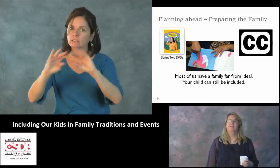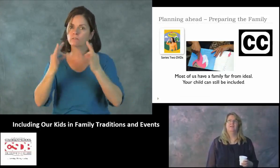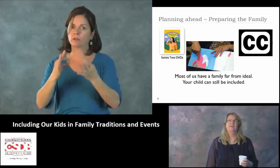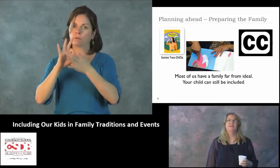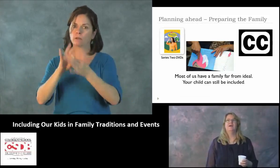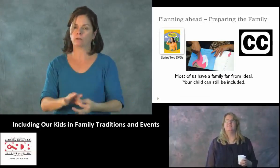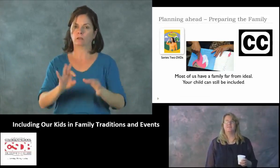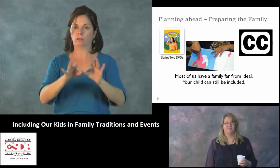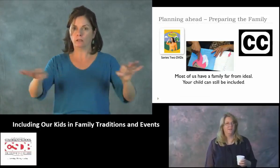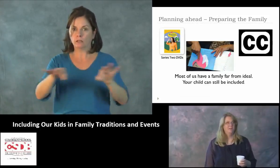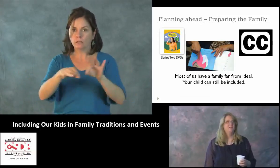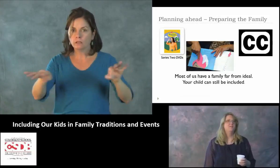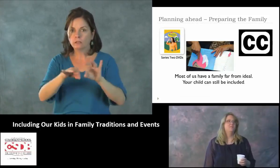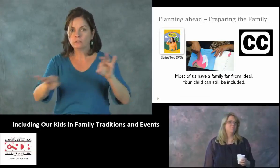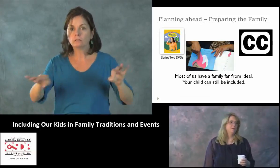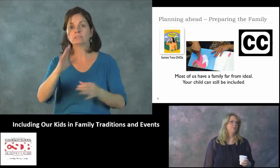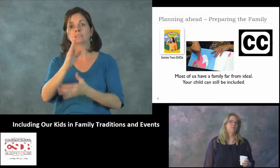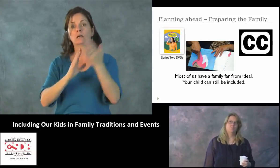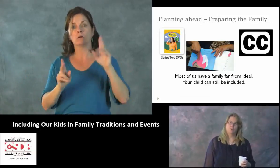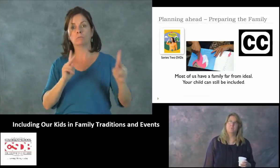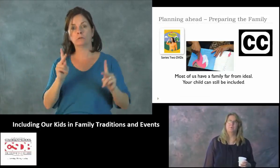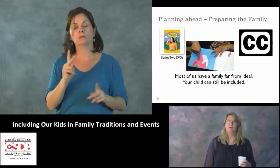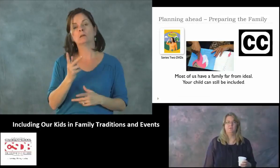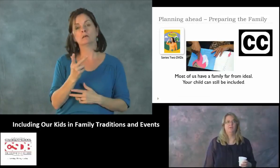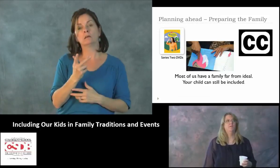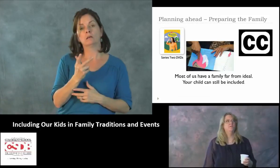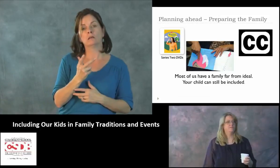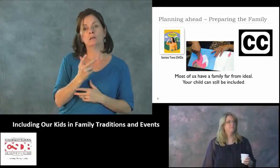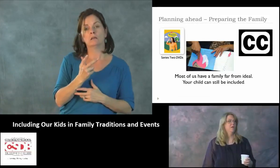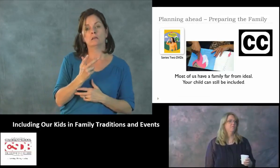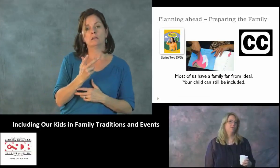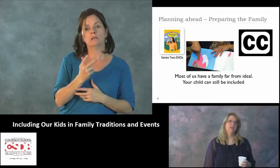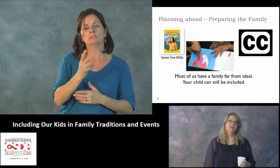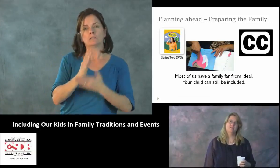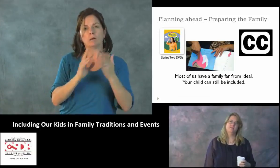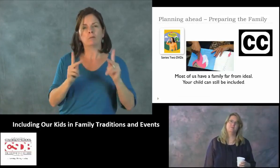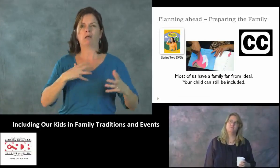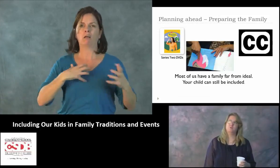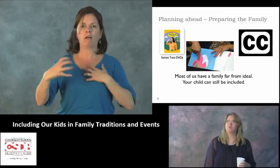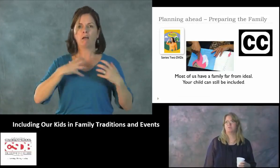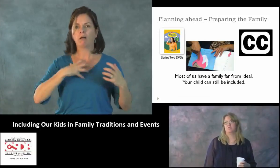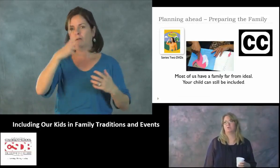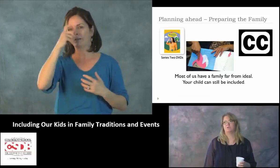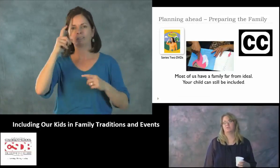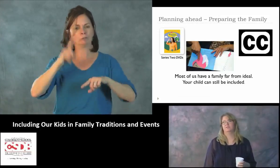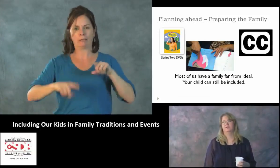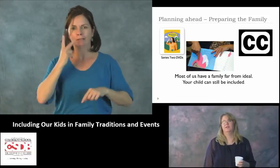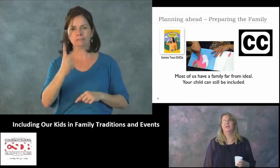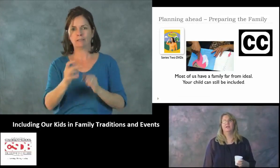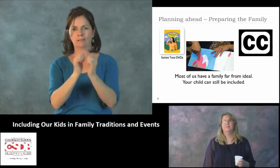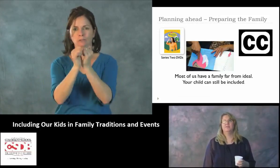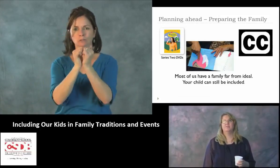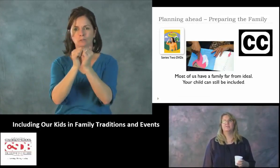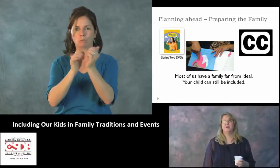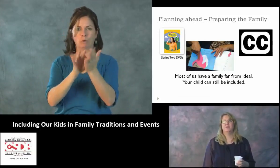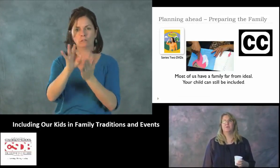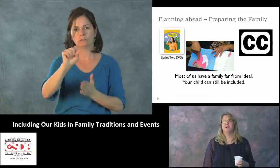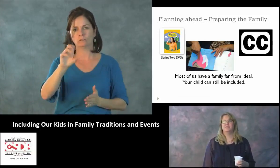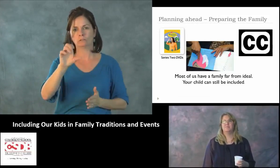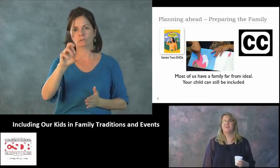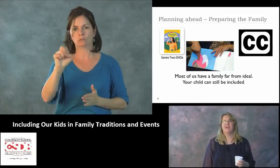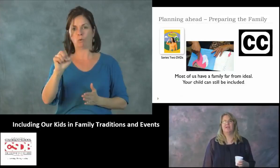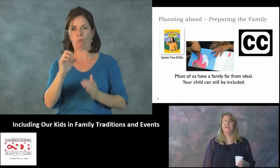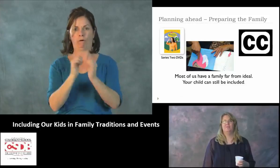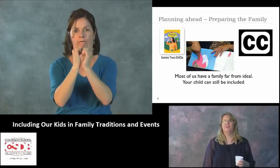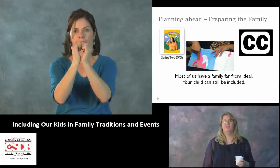captioning. Yes, some people will grumble. Sometimes you can't see the sports scores, but it's a small